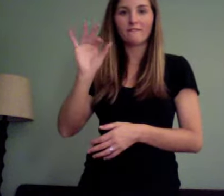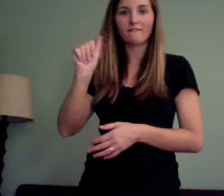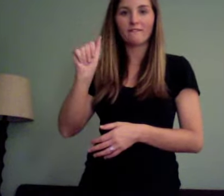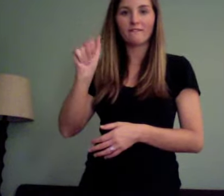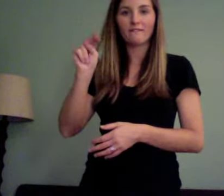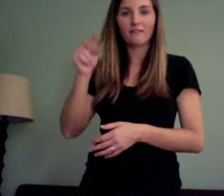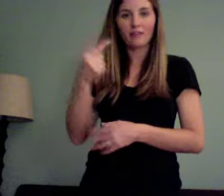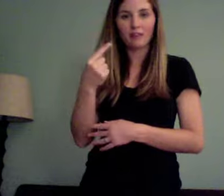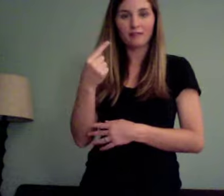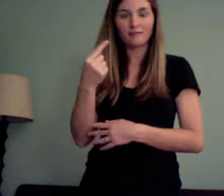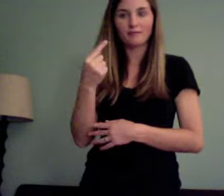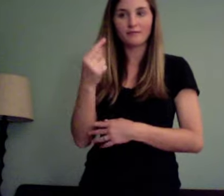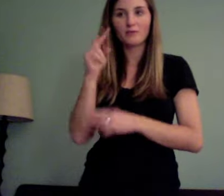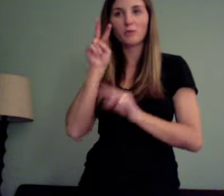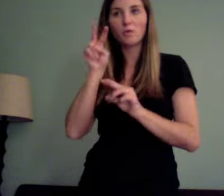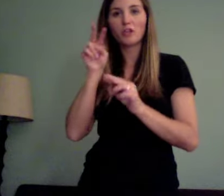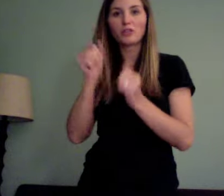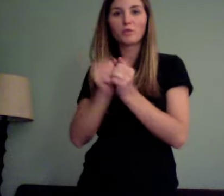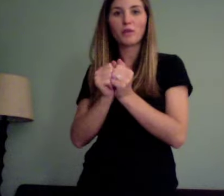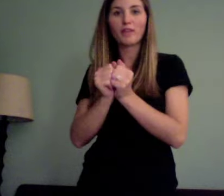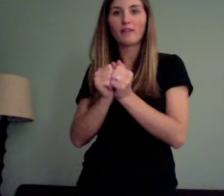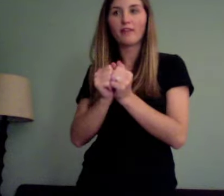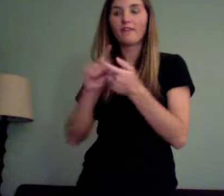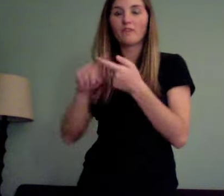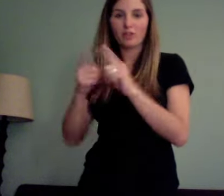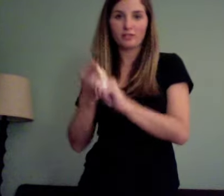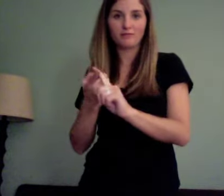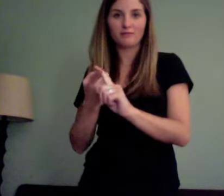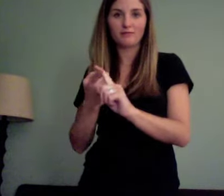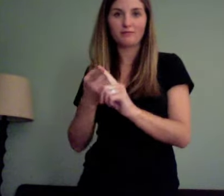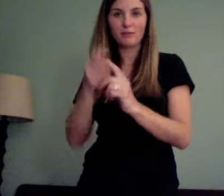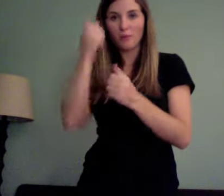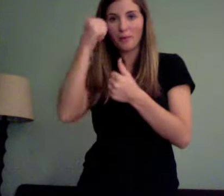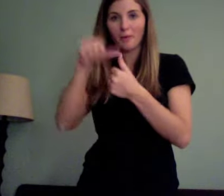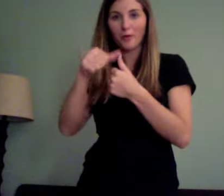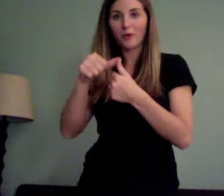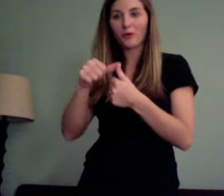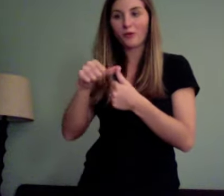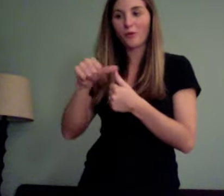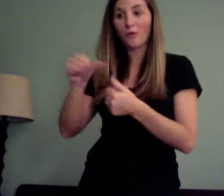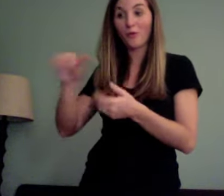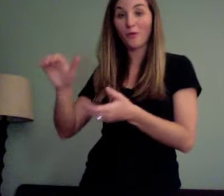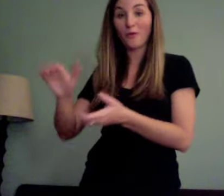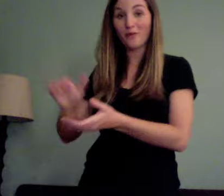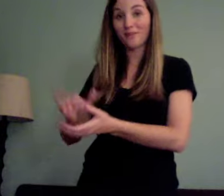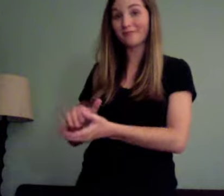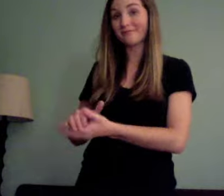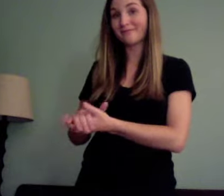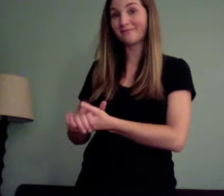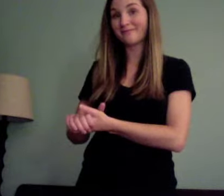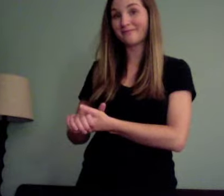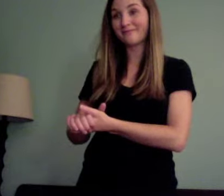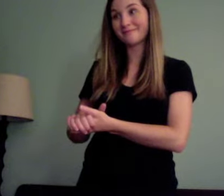White Fang with some friends. And I remember holding Jenny's hands during that movie. I thought, man, this is going somewhere. Big time relationship.